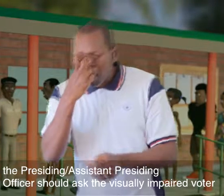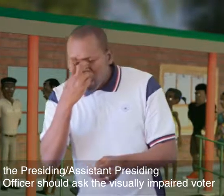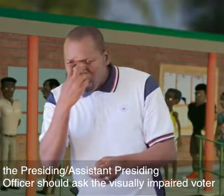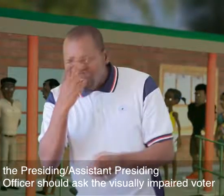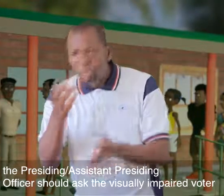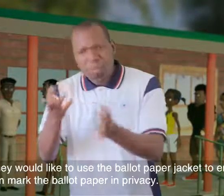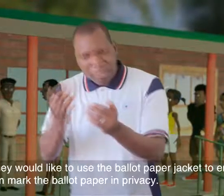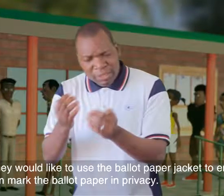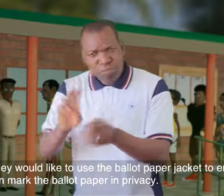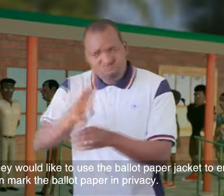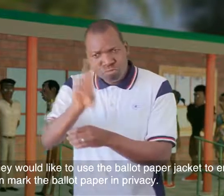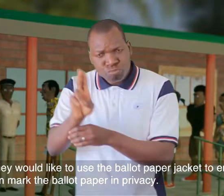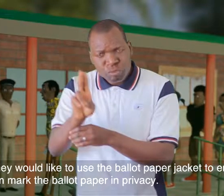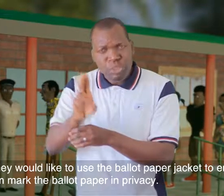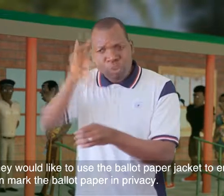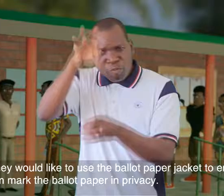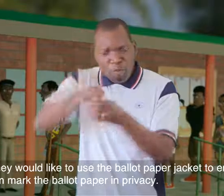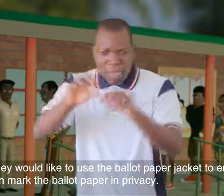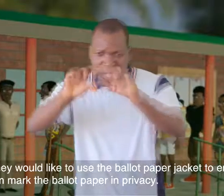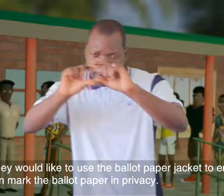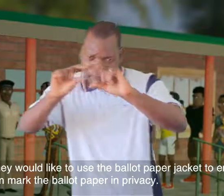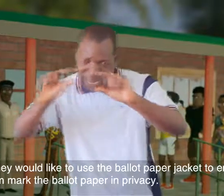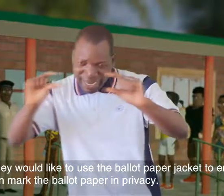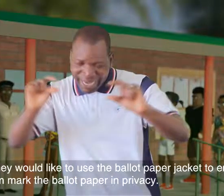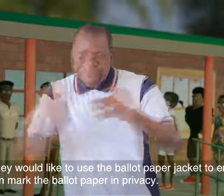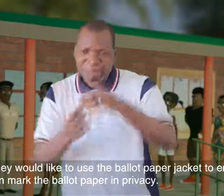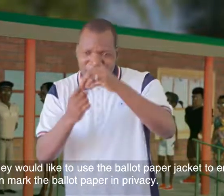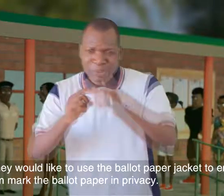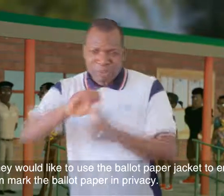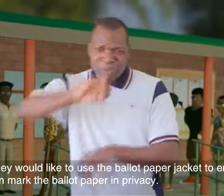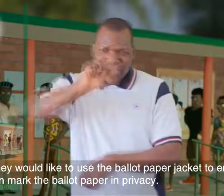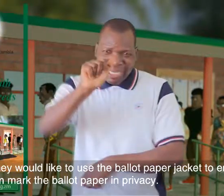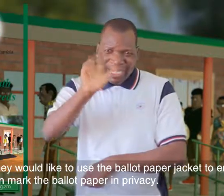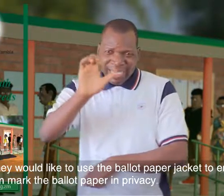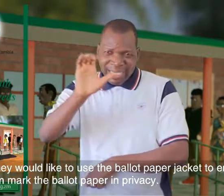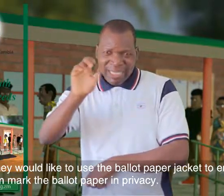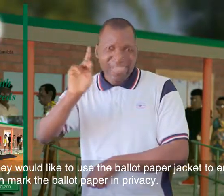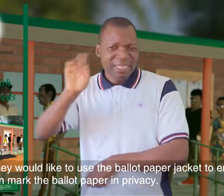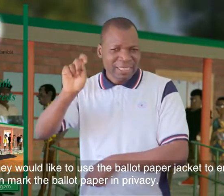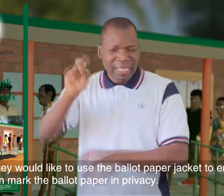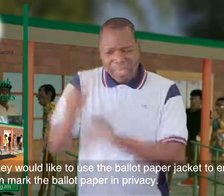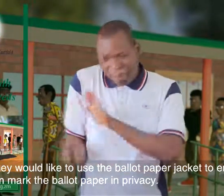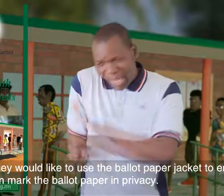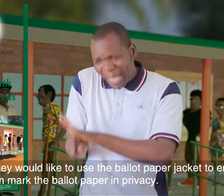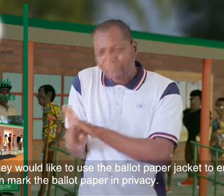visually impaired voter if they would like to use the ballot paper jacket to enable them mark the ballot paper in privacy.